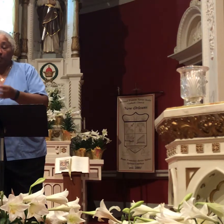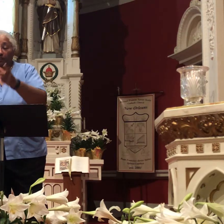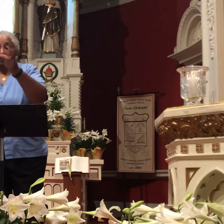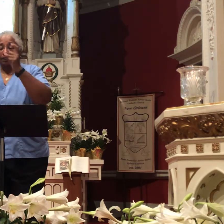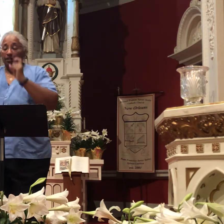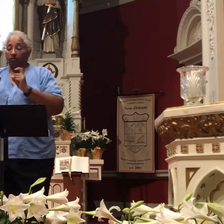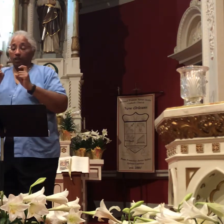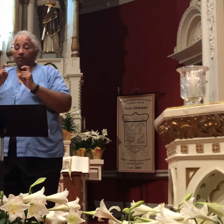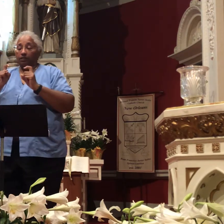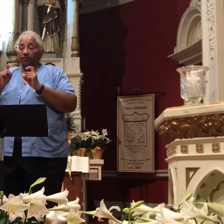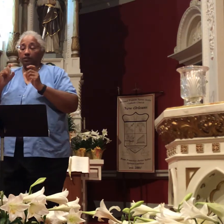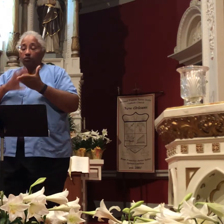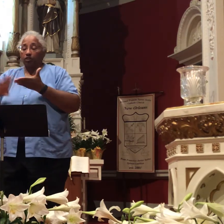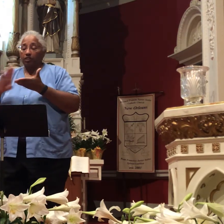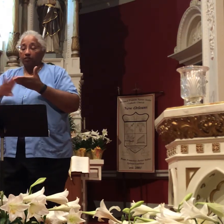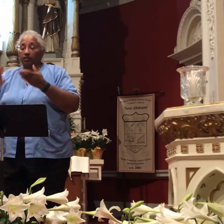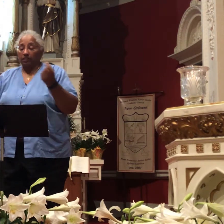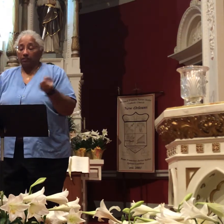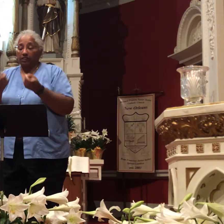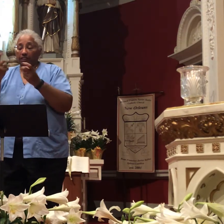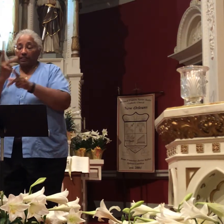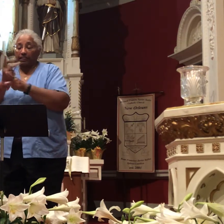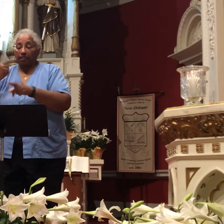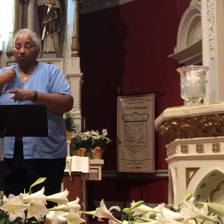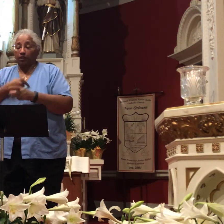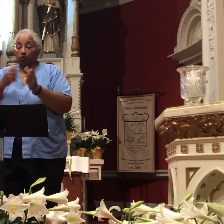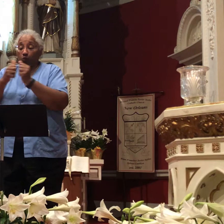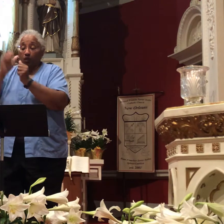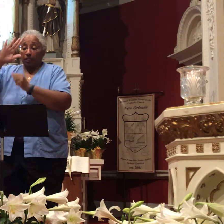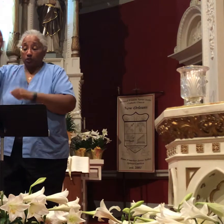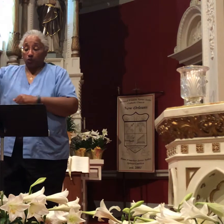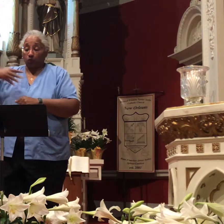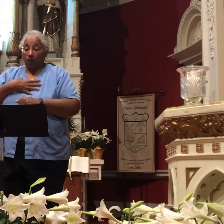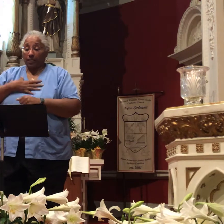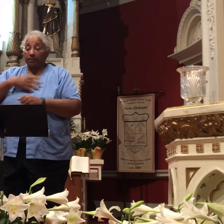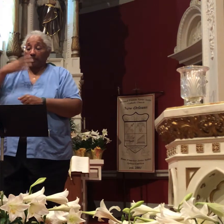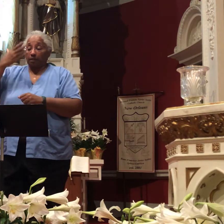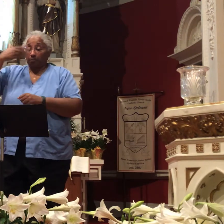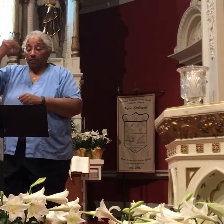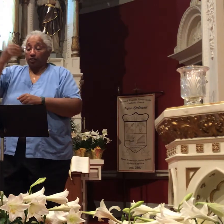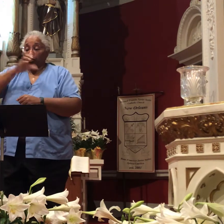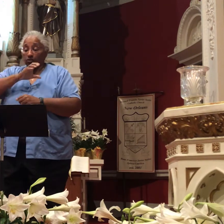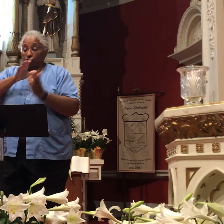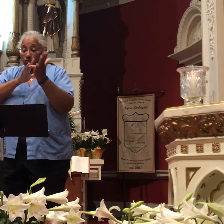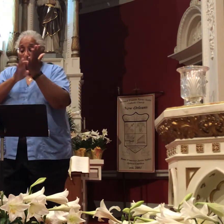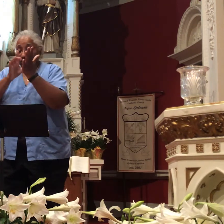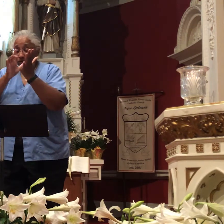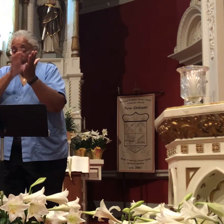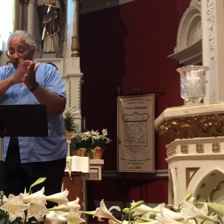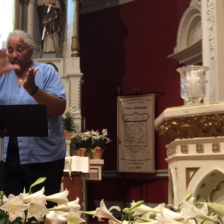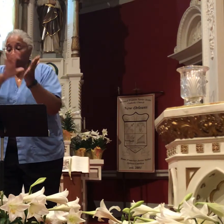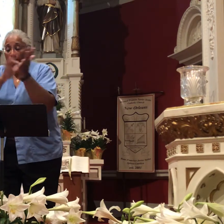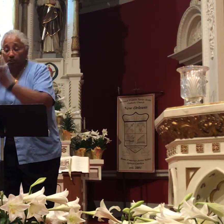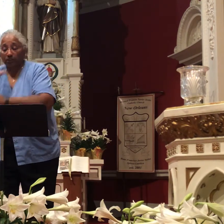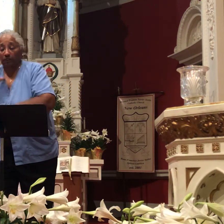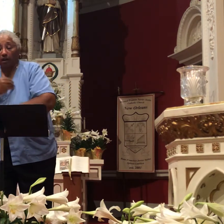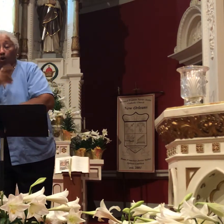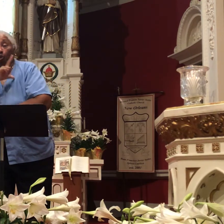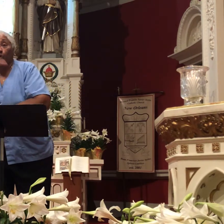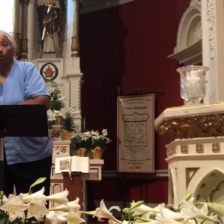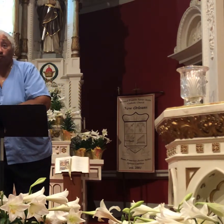Christ Jesus our Lord for eternal life, for he lives and reigns forever and ever.